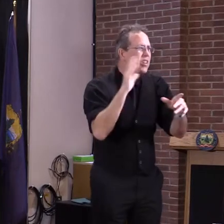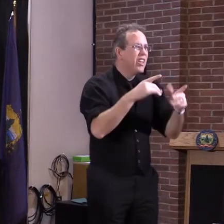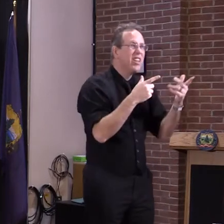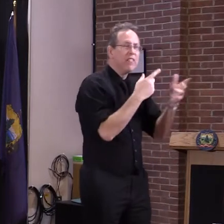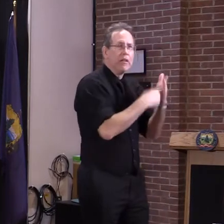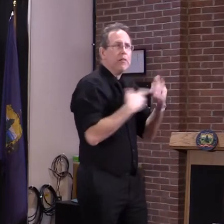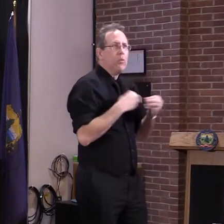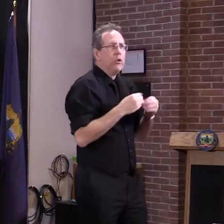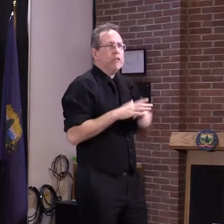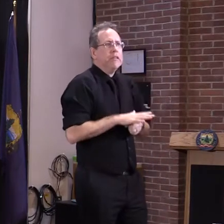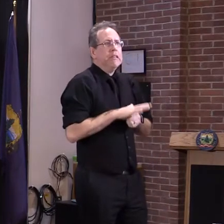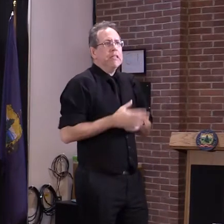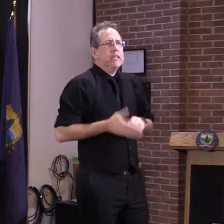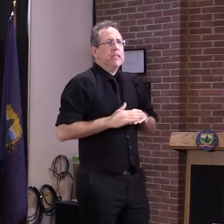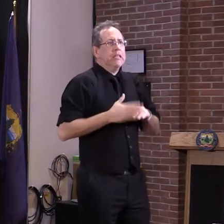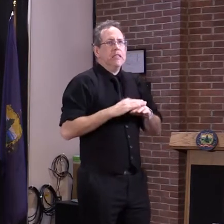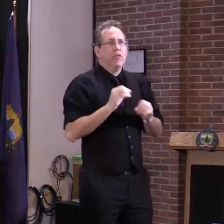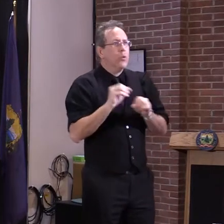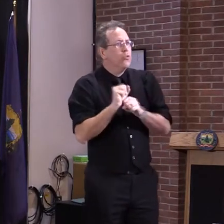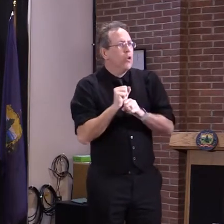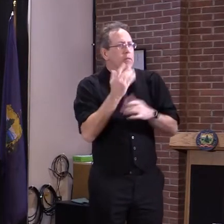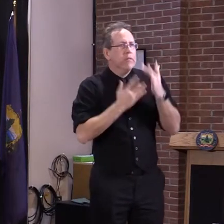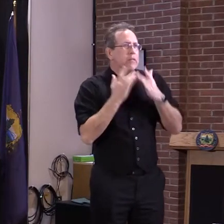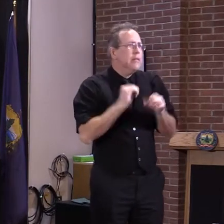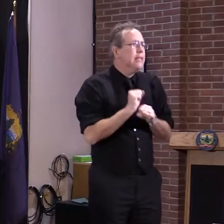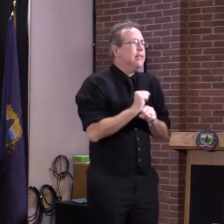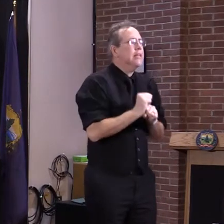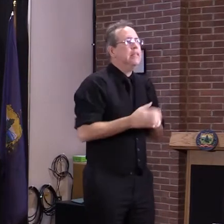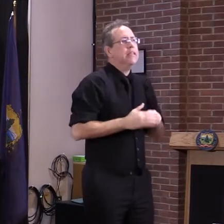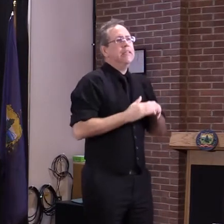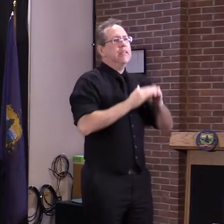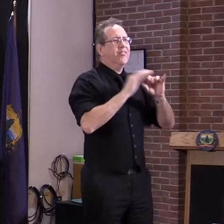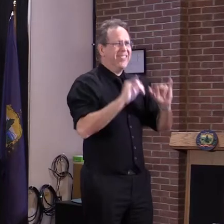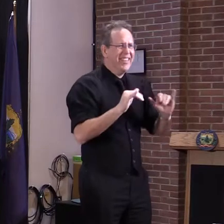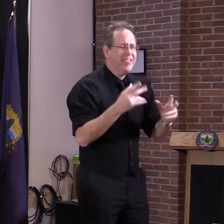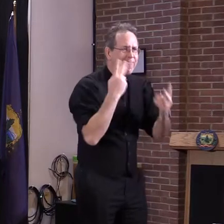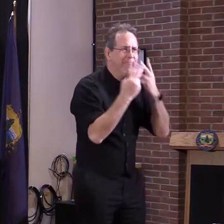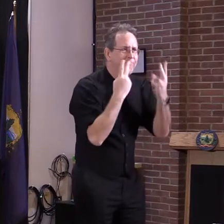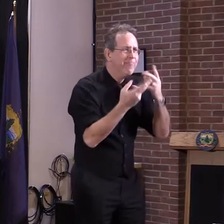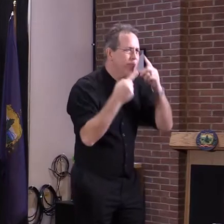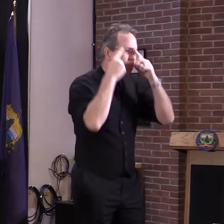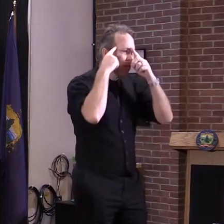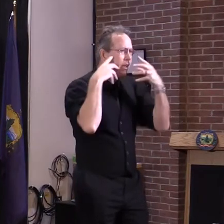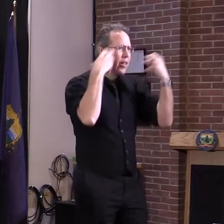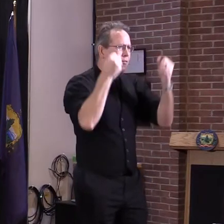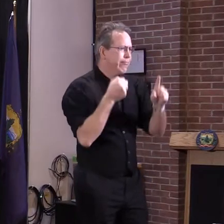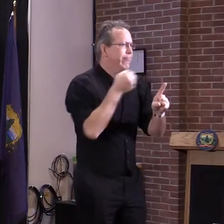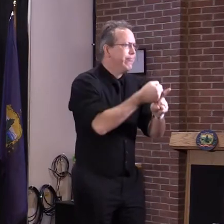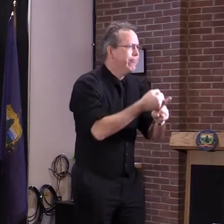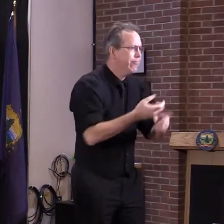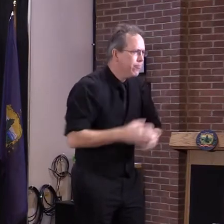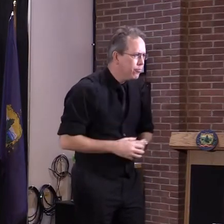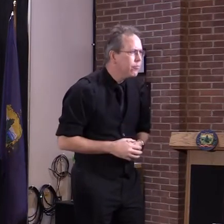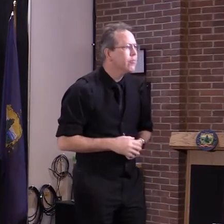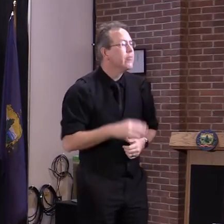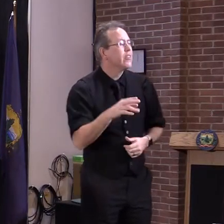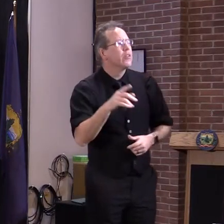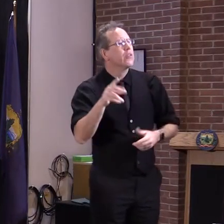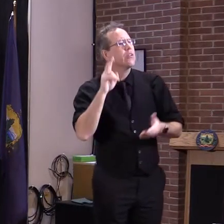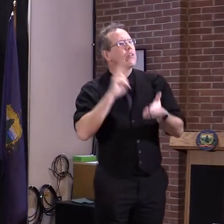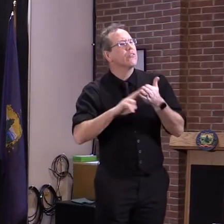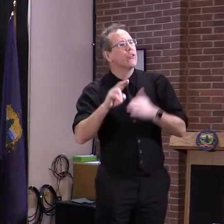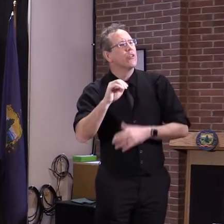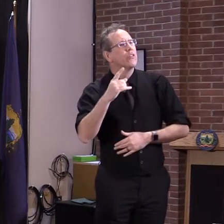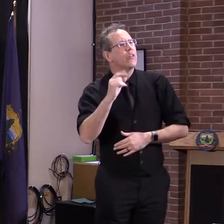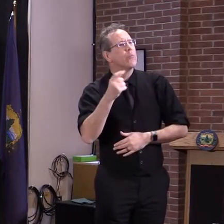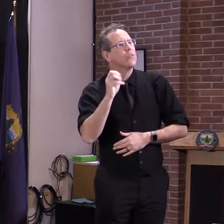ripple effects. Secretary Samuelson will go into further detail, but I wanted to take a minute to thank all the mental health professionals who've